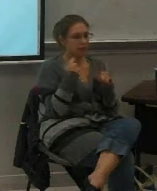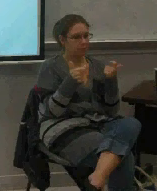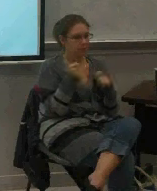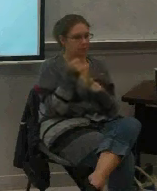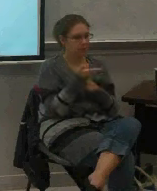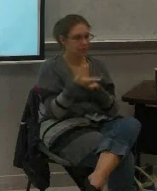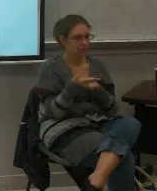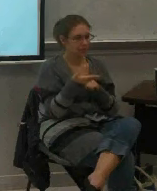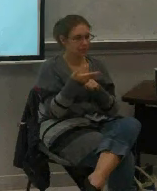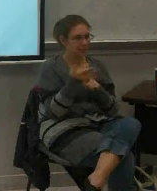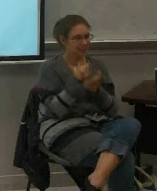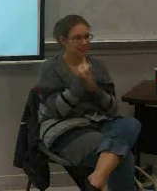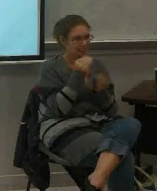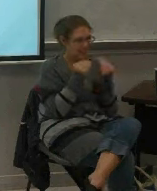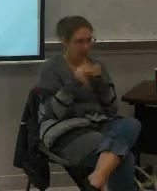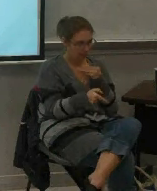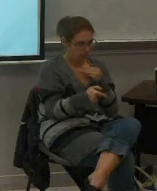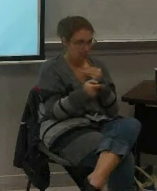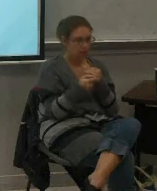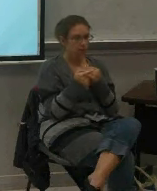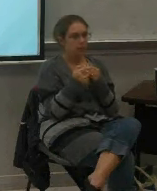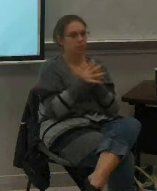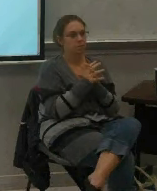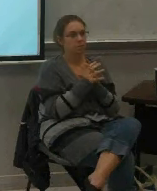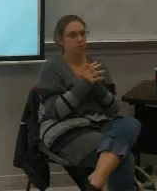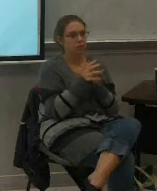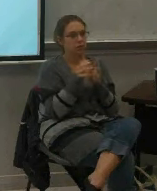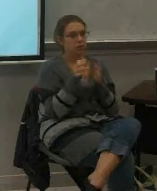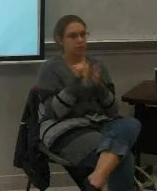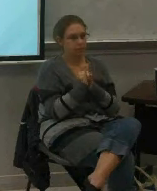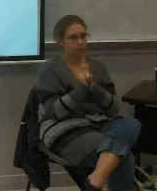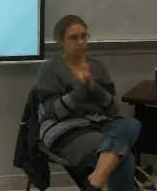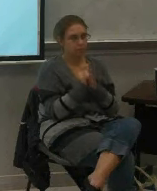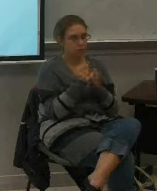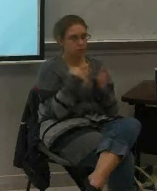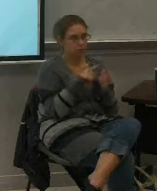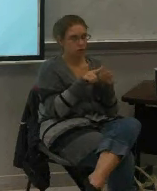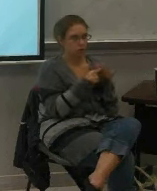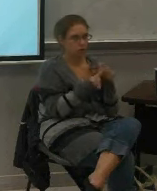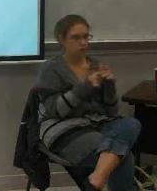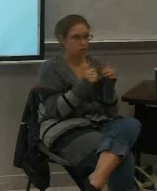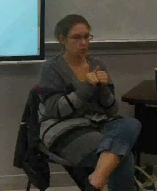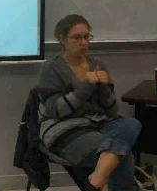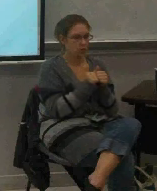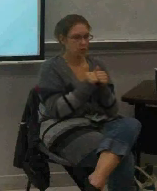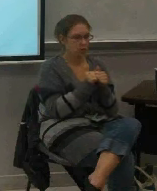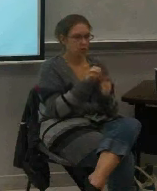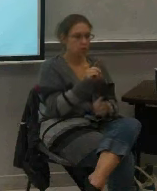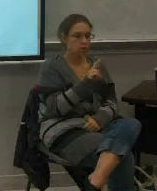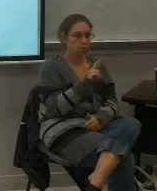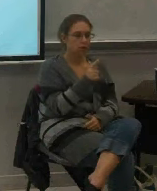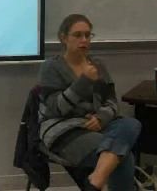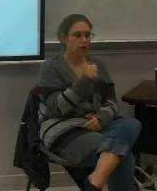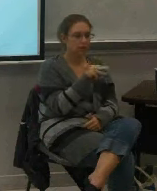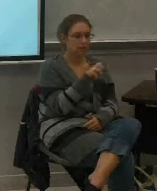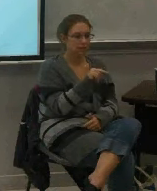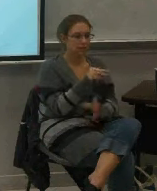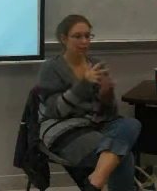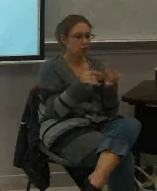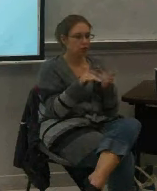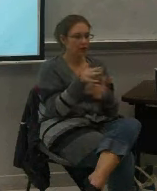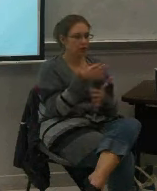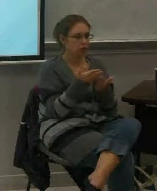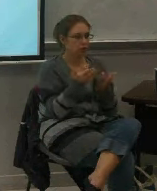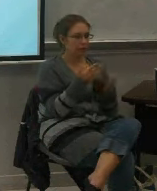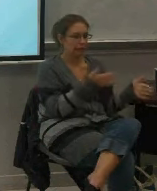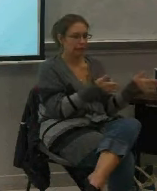bigger things that eat them. Okay, so we're starting now with the organism interaction stuff. We're going out of